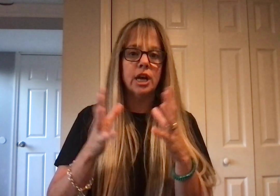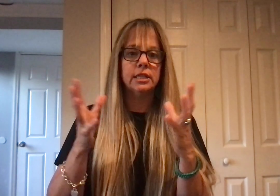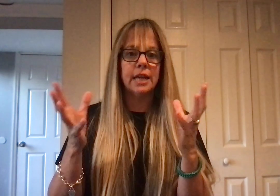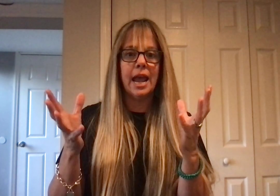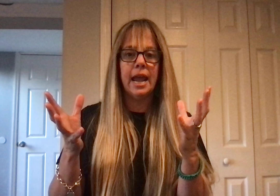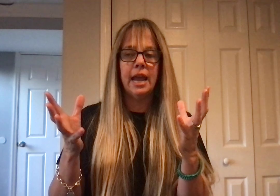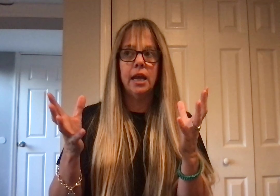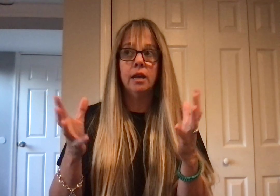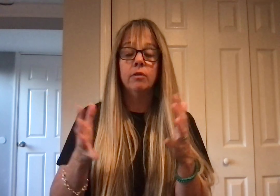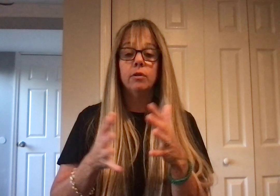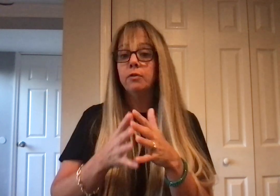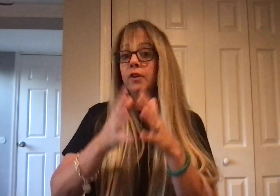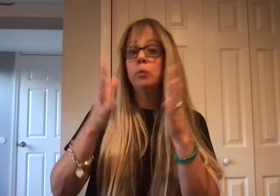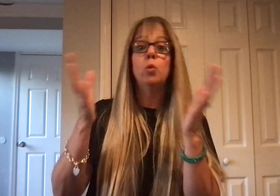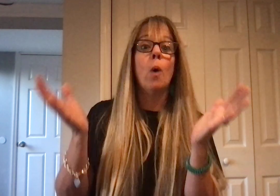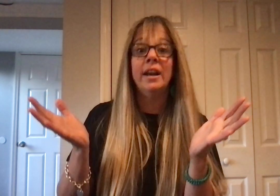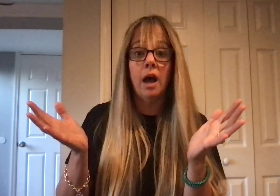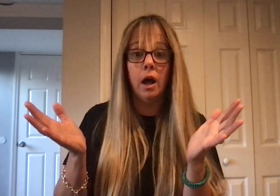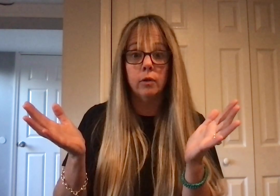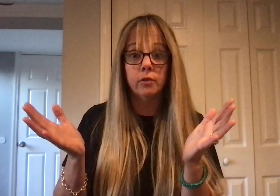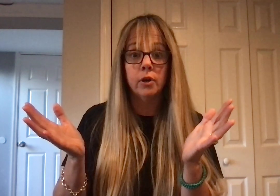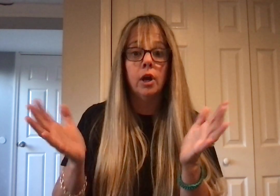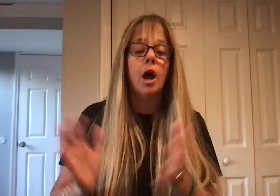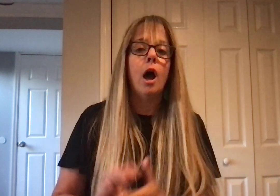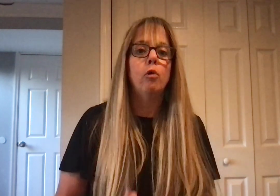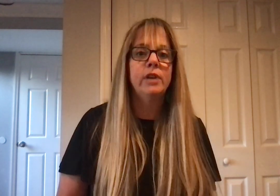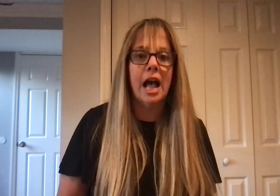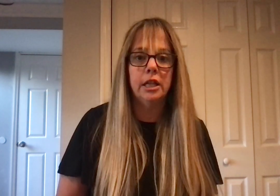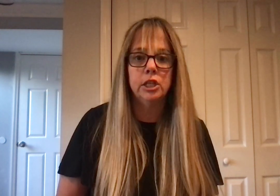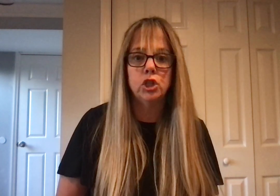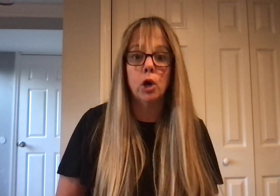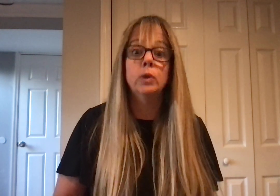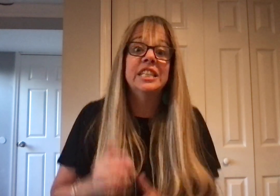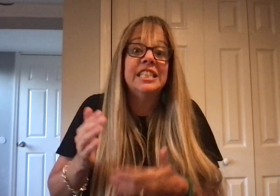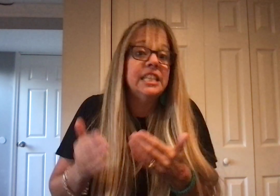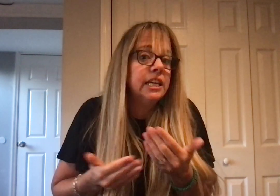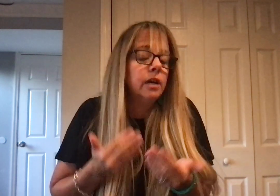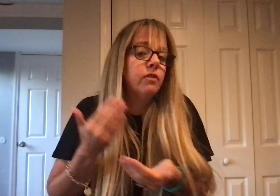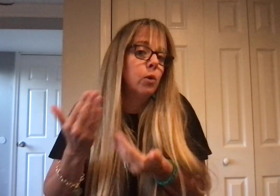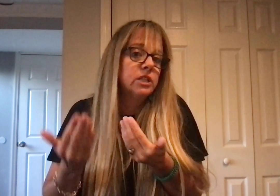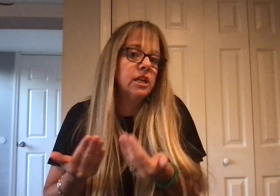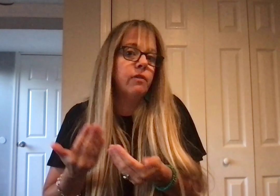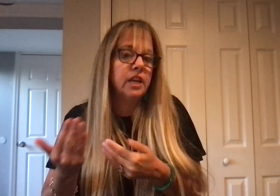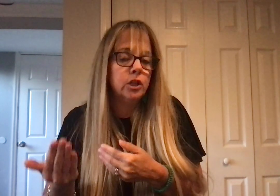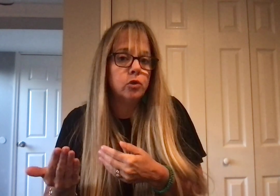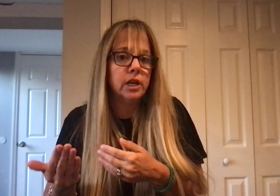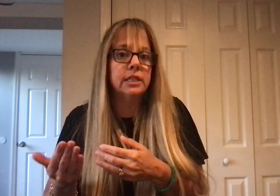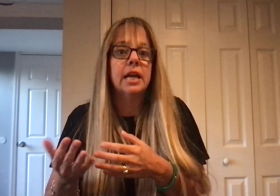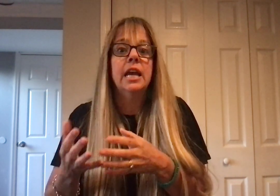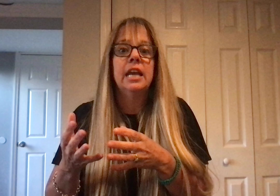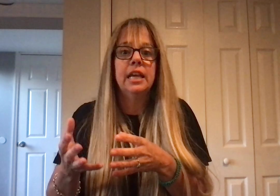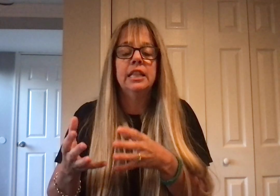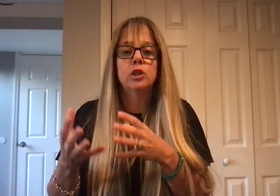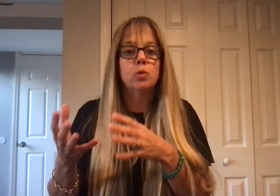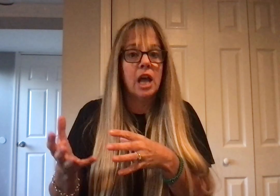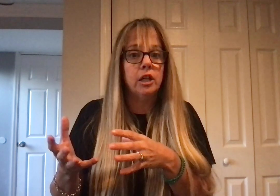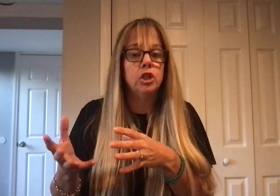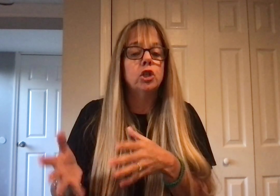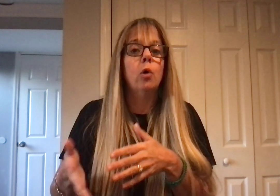just filmed one of a reality show to see if there was enough interest in this reality show